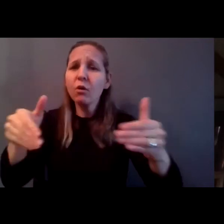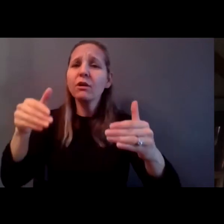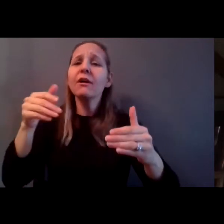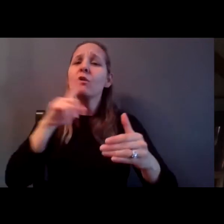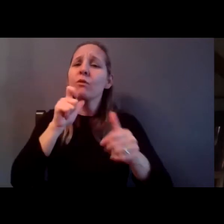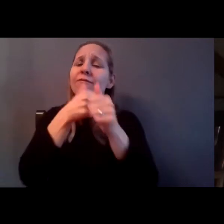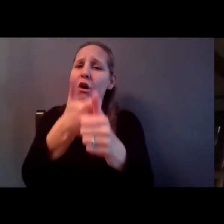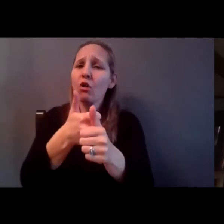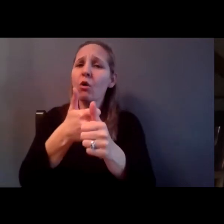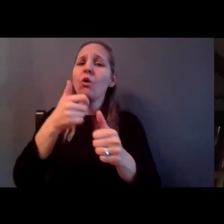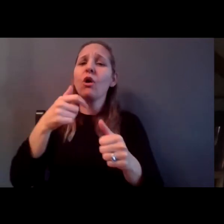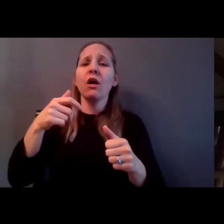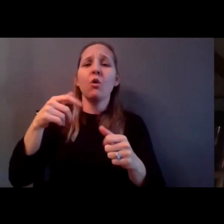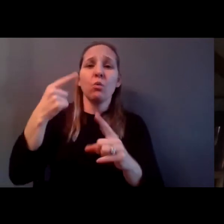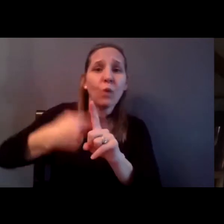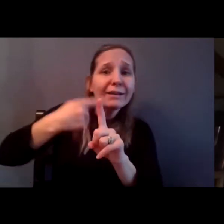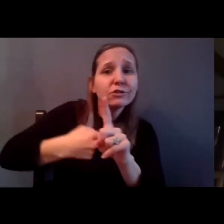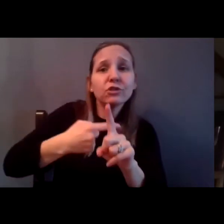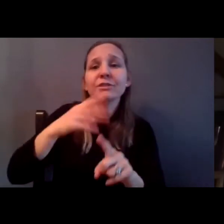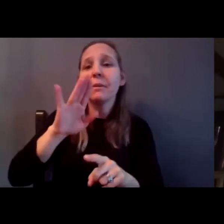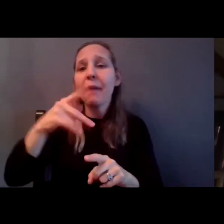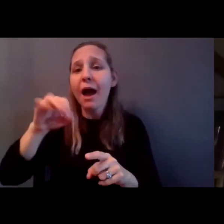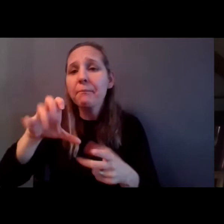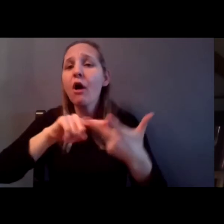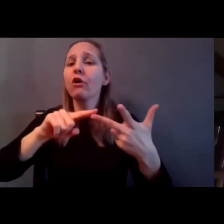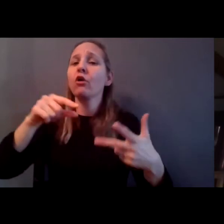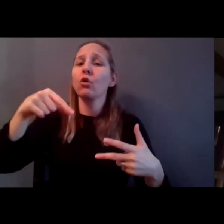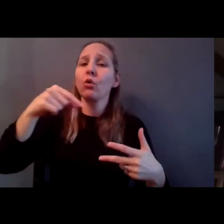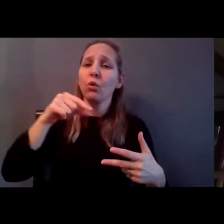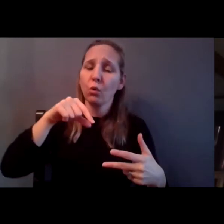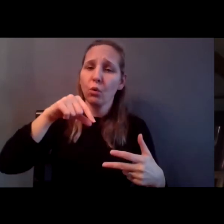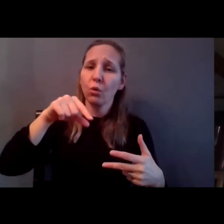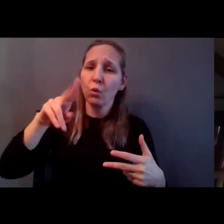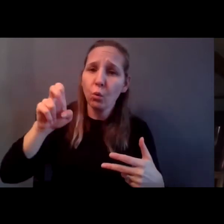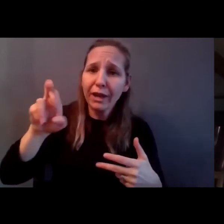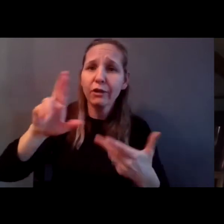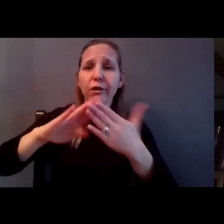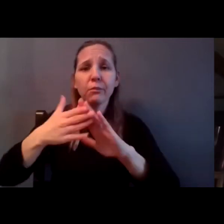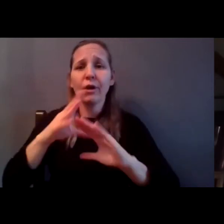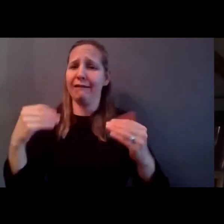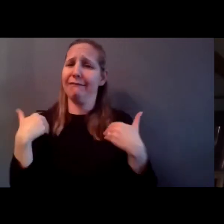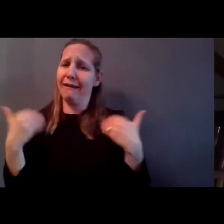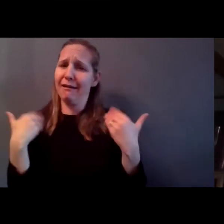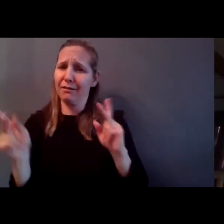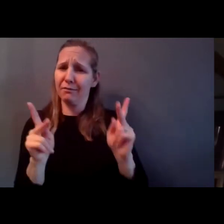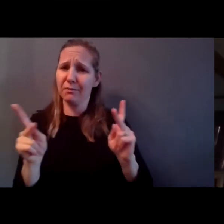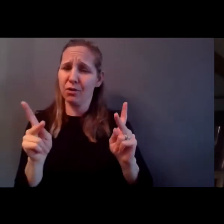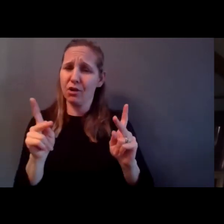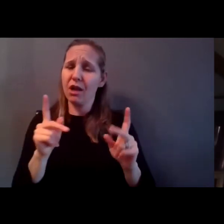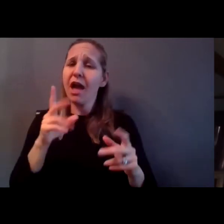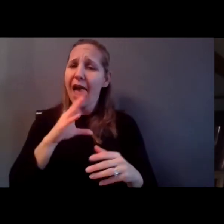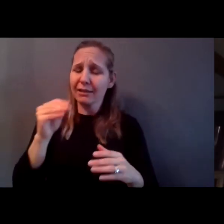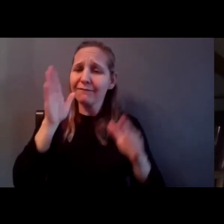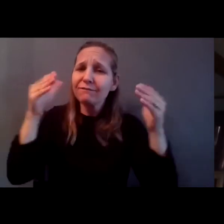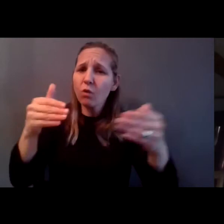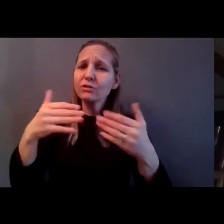nations, of renters, BIPOC folks, the queer community, and young people. Establishing and prioritizing well-being as a metric